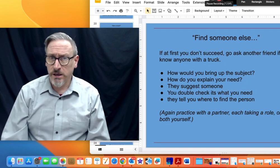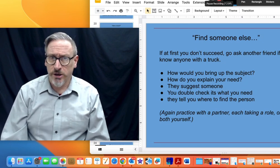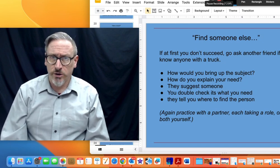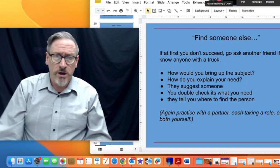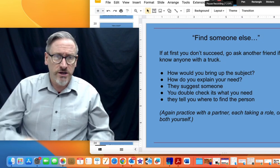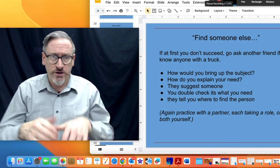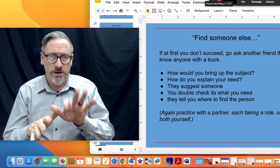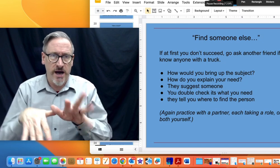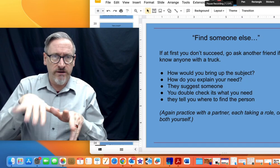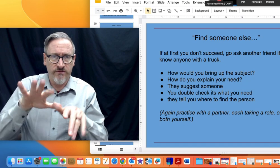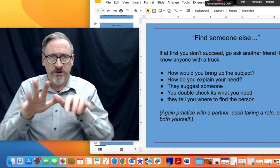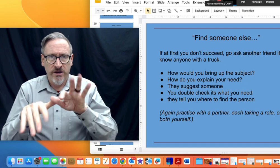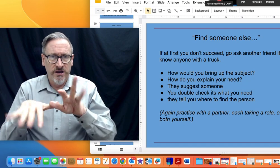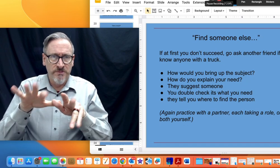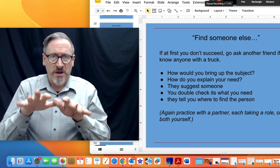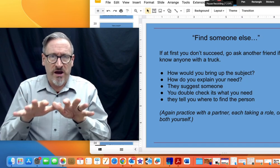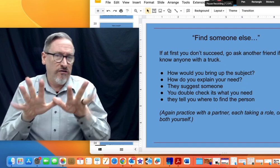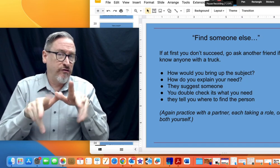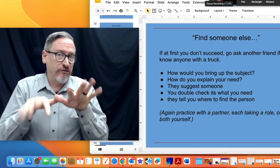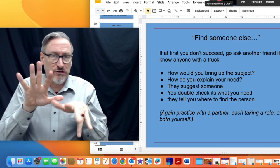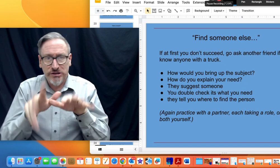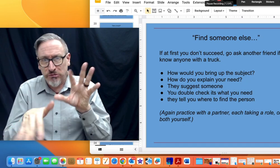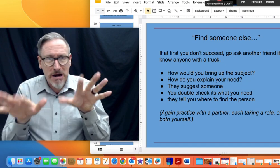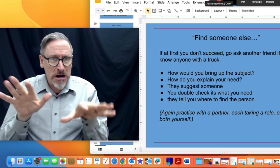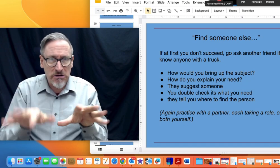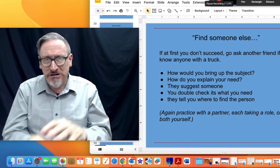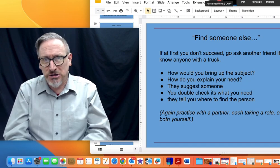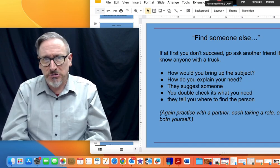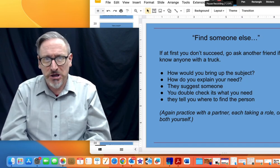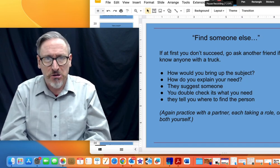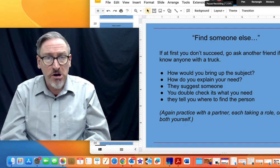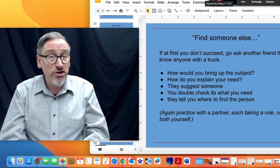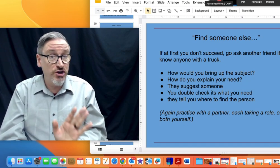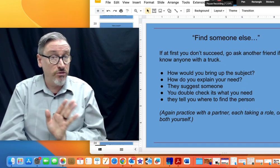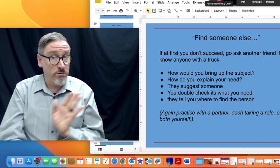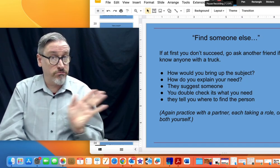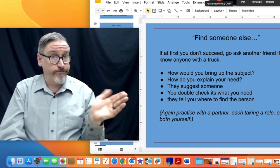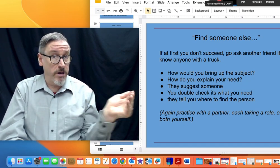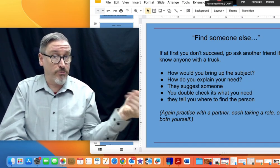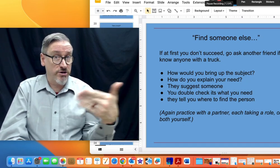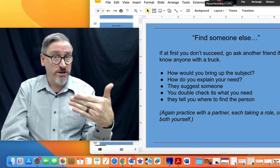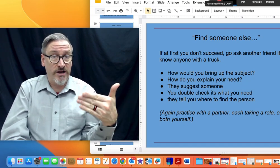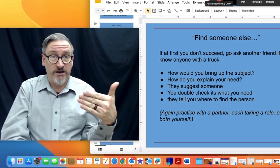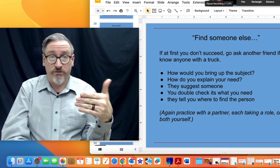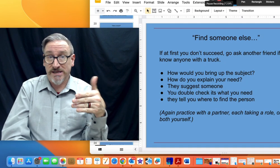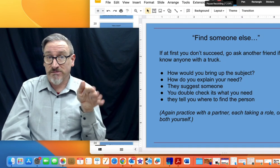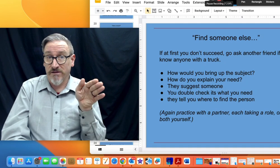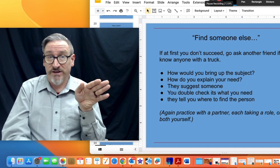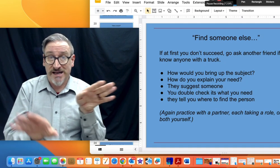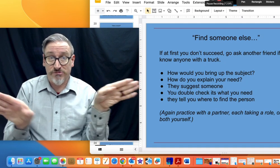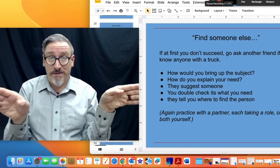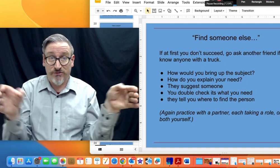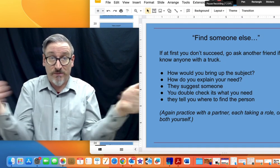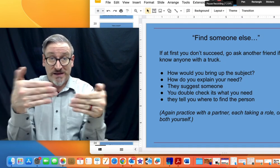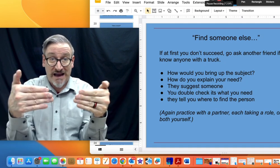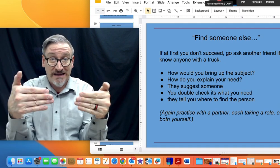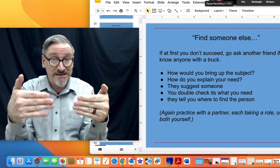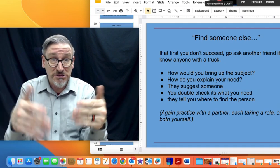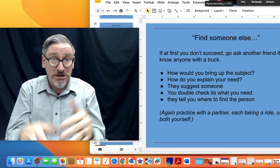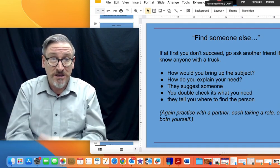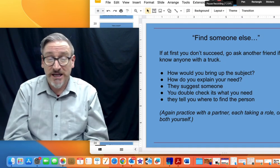friendly? Do you kind of flirt around? Do you approach them like a velociraptor from